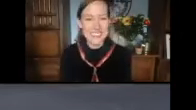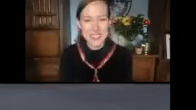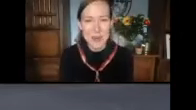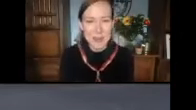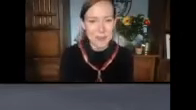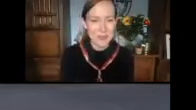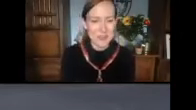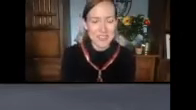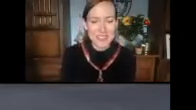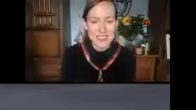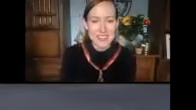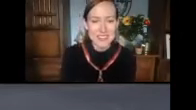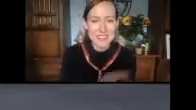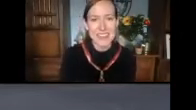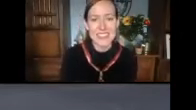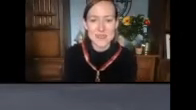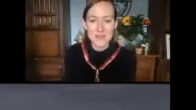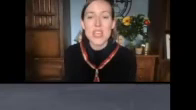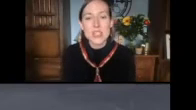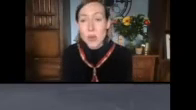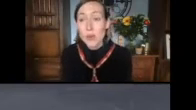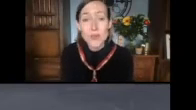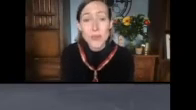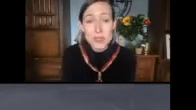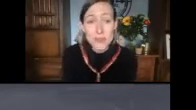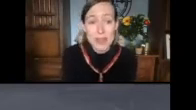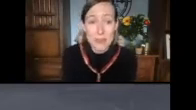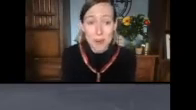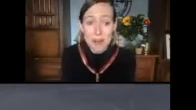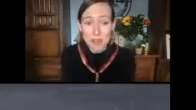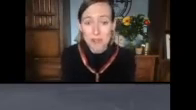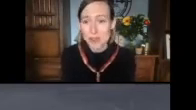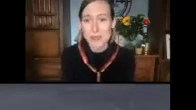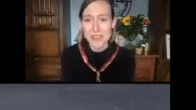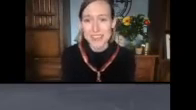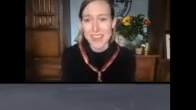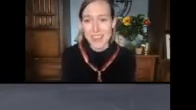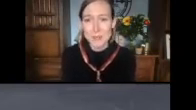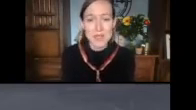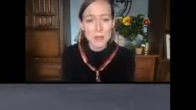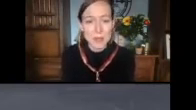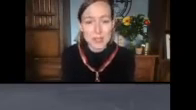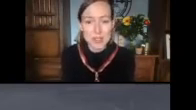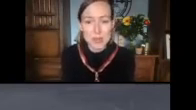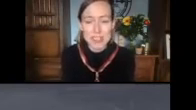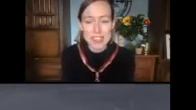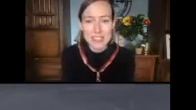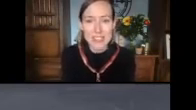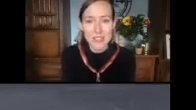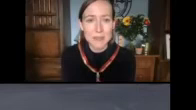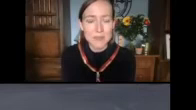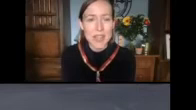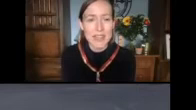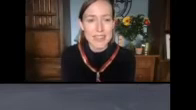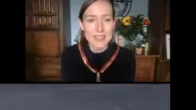Good job. All right. So if you want to play more finger spelling games, I put down 2 links